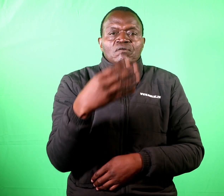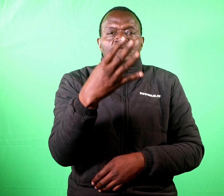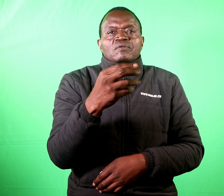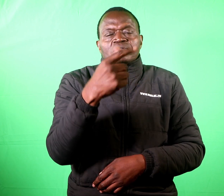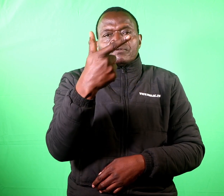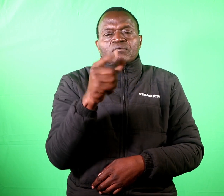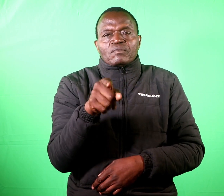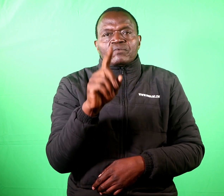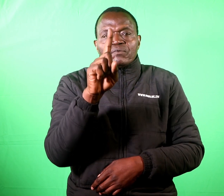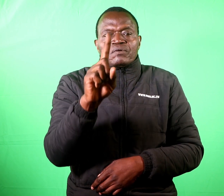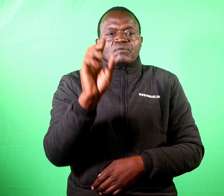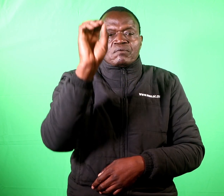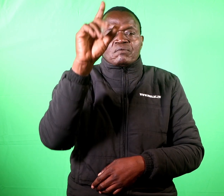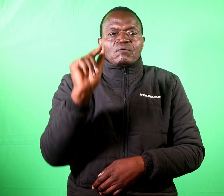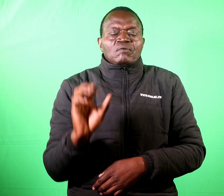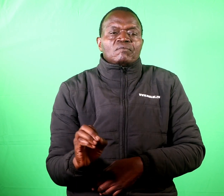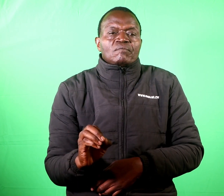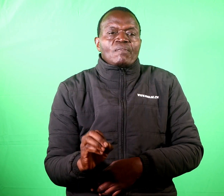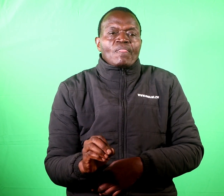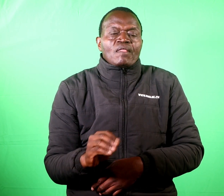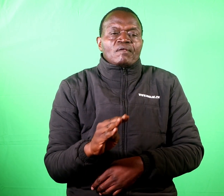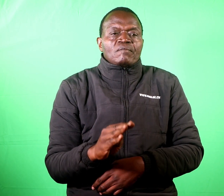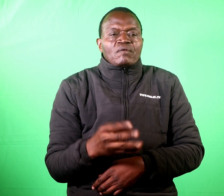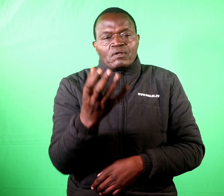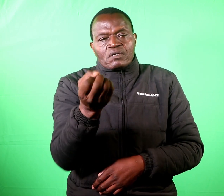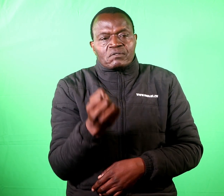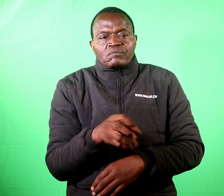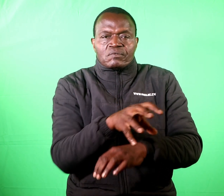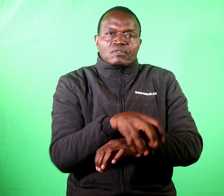47.1%. B. Access to agricultural training.